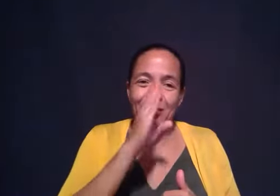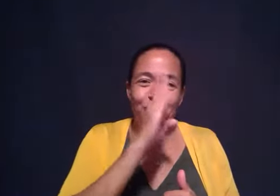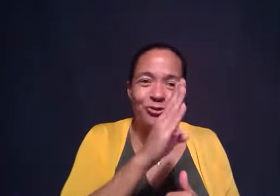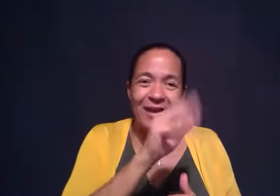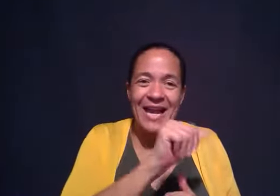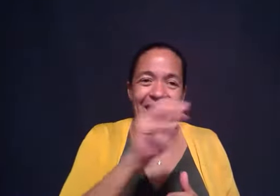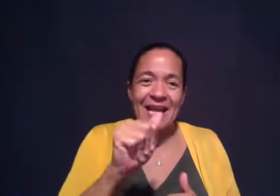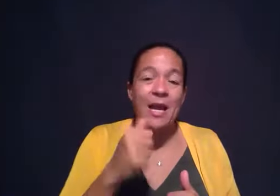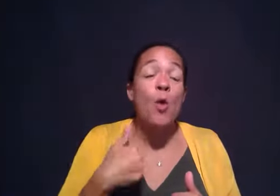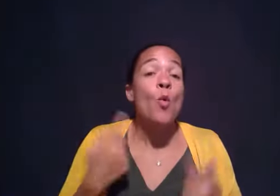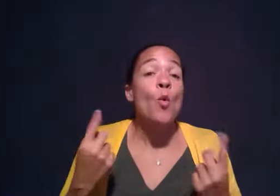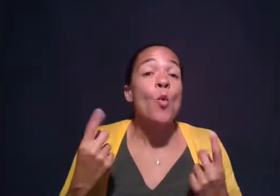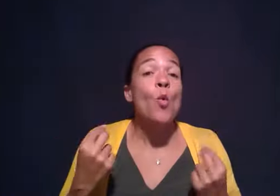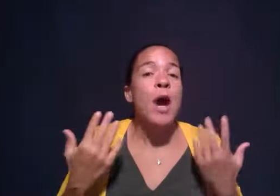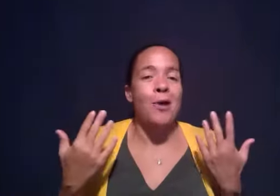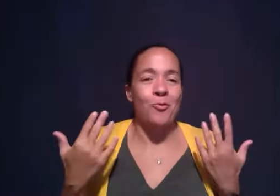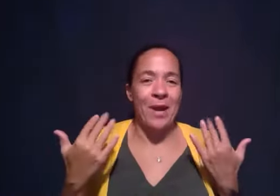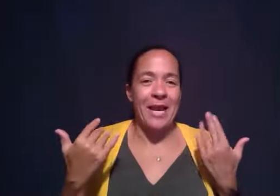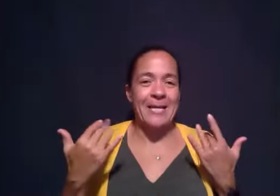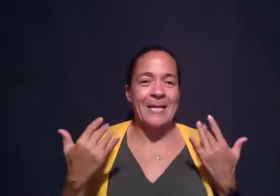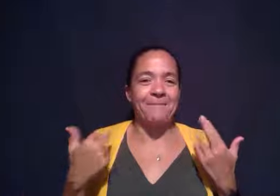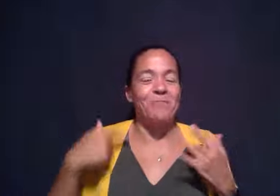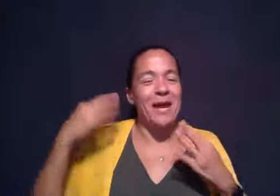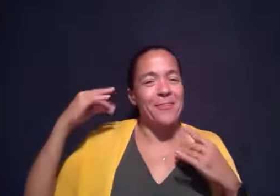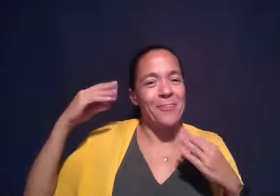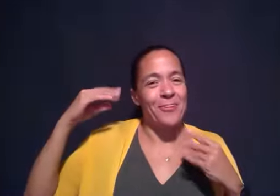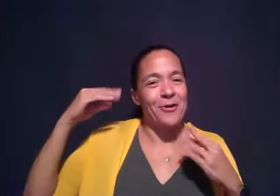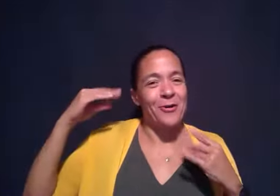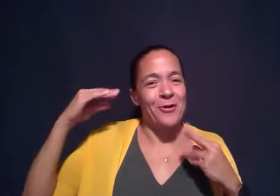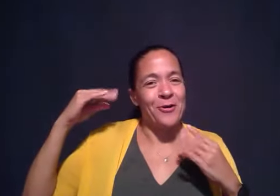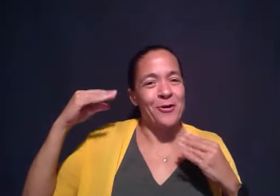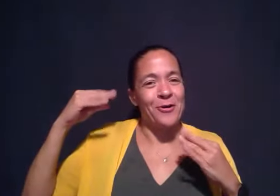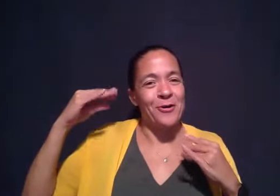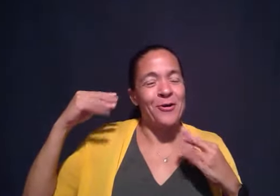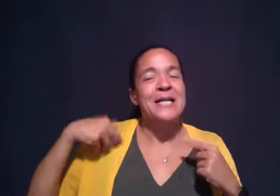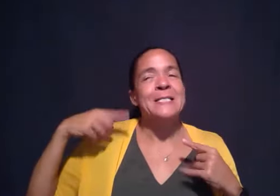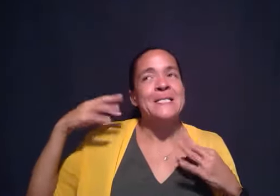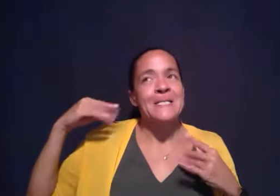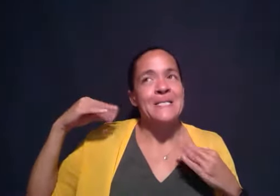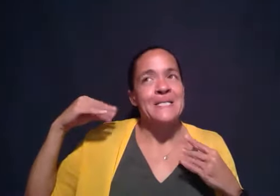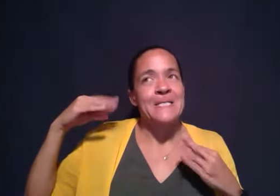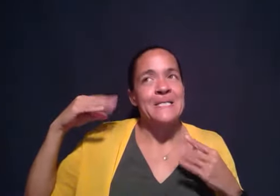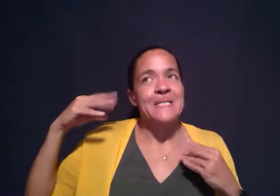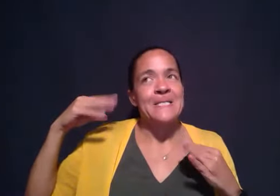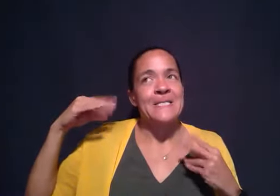waited. I thought about it. And the longer I thought about it, the worse that idea sounded.